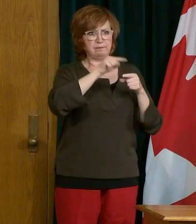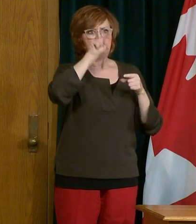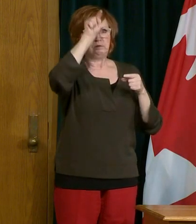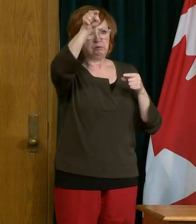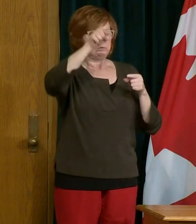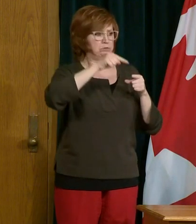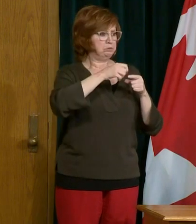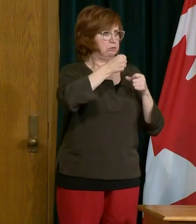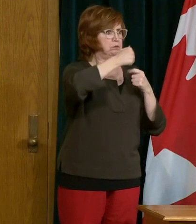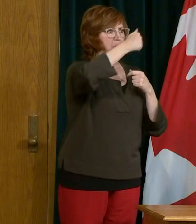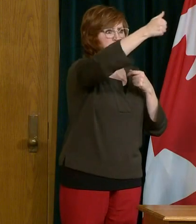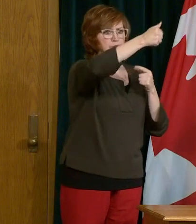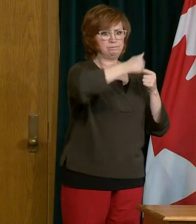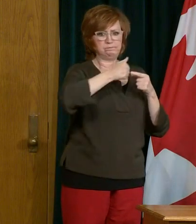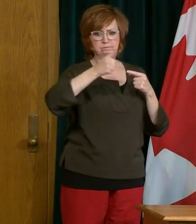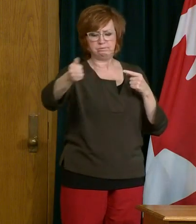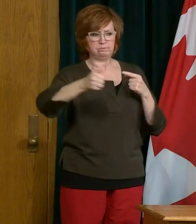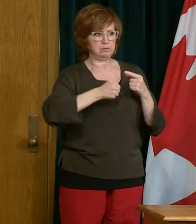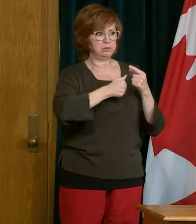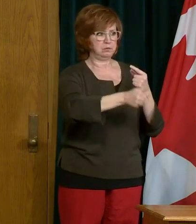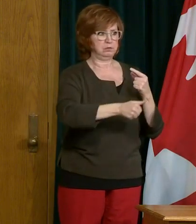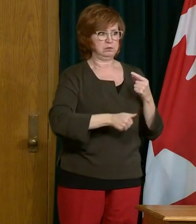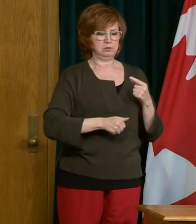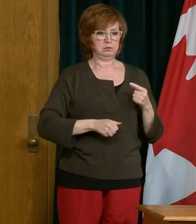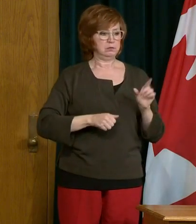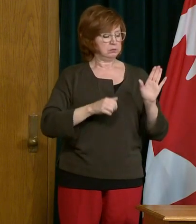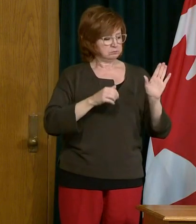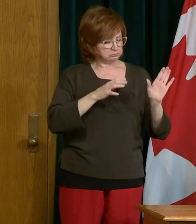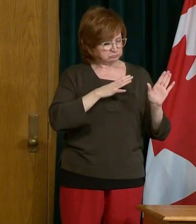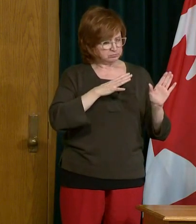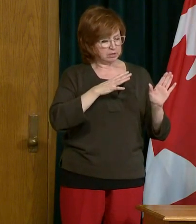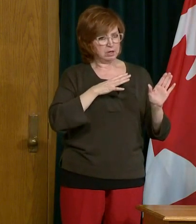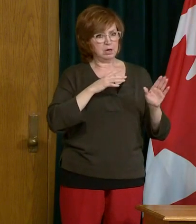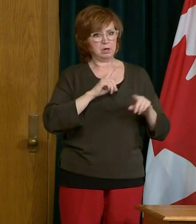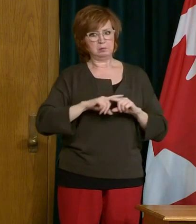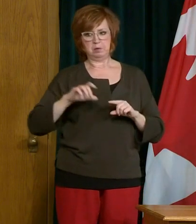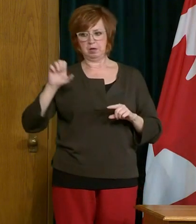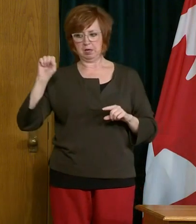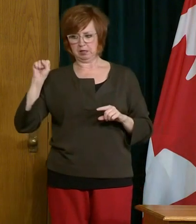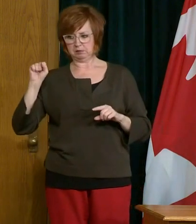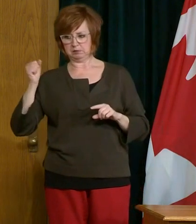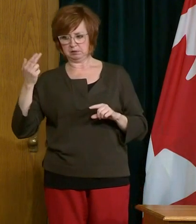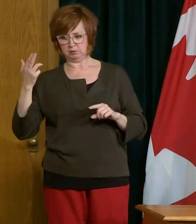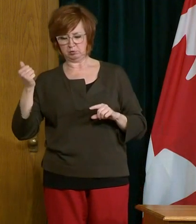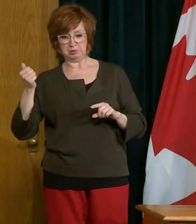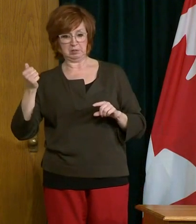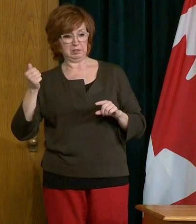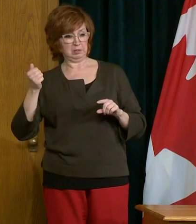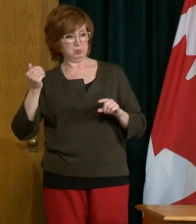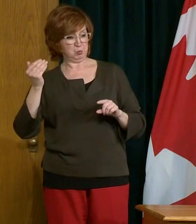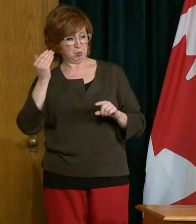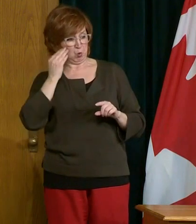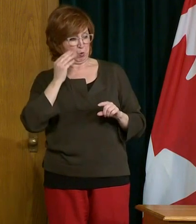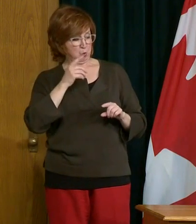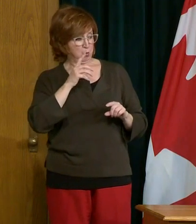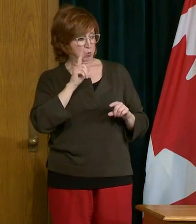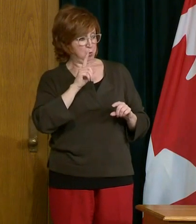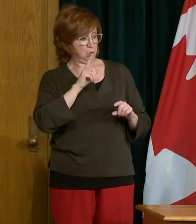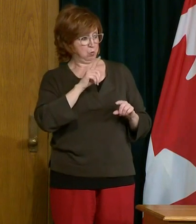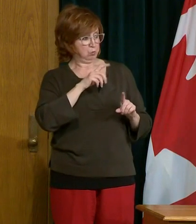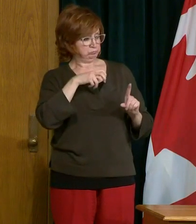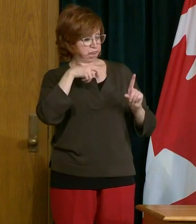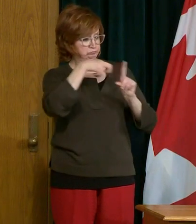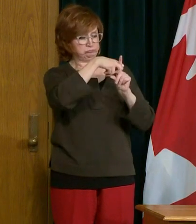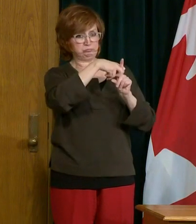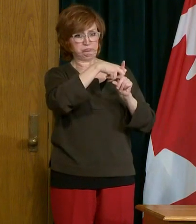SHA has any idea where those people are now, that they're tracking in a centralized way. So I'm asking why